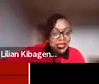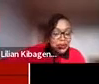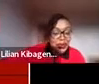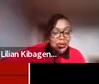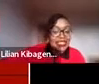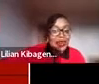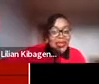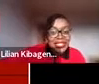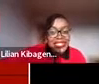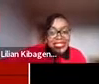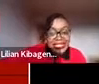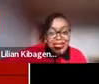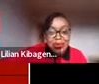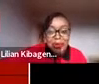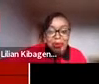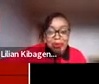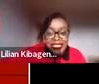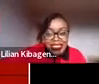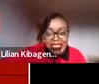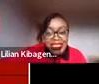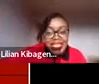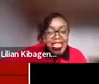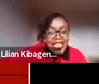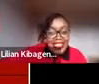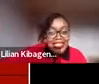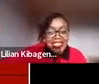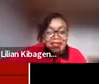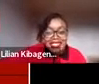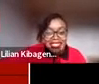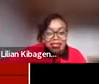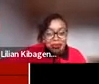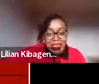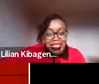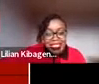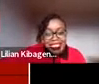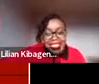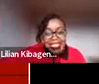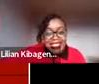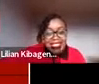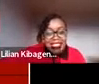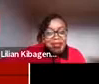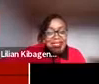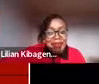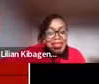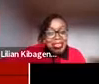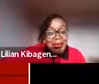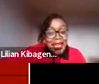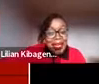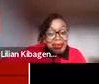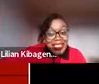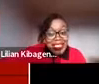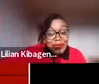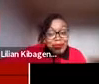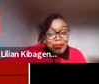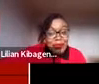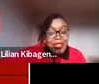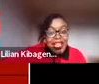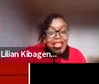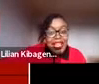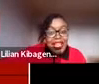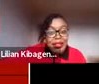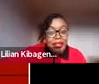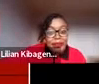recognize at this point all the teachers who are present. I can see Mr. Tumaini, I can see Madam Amina